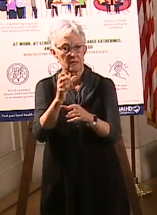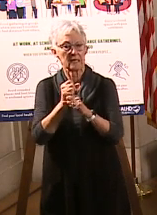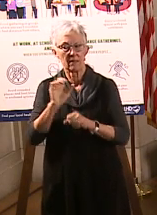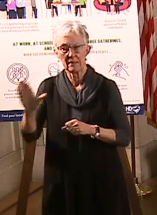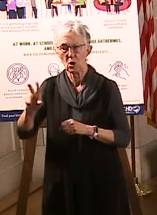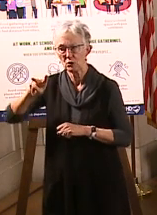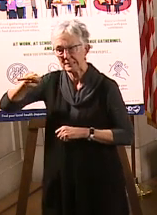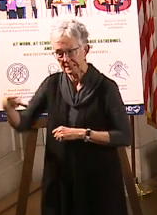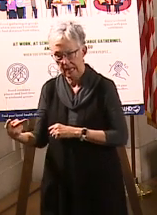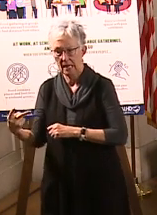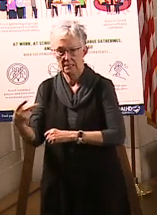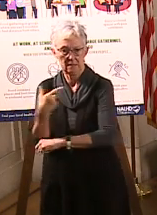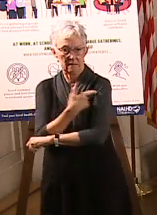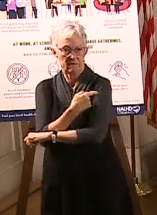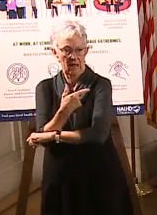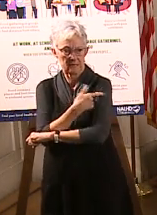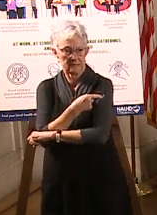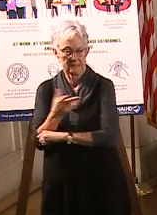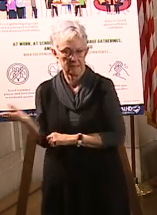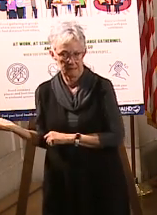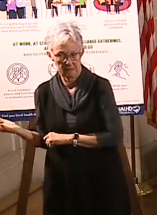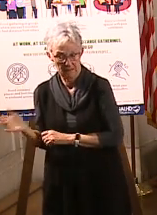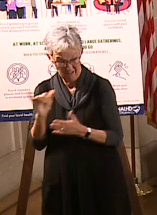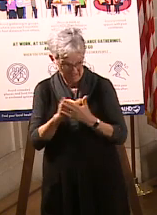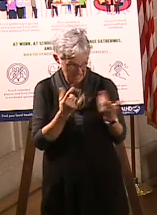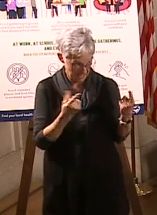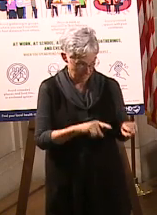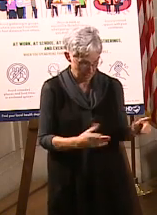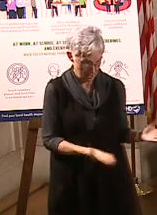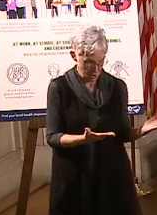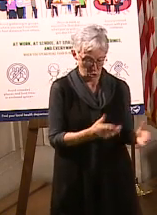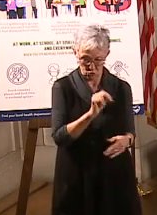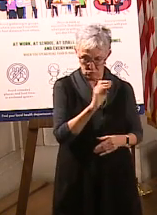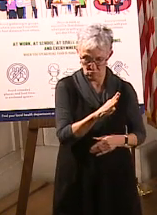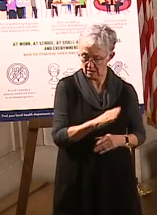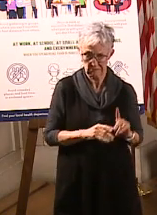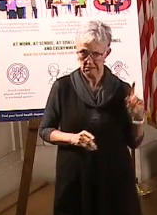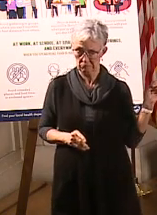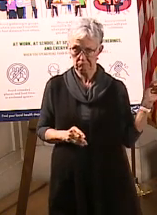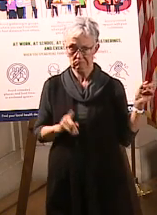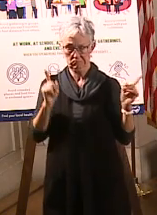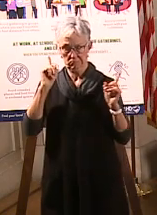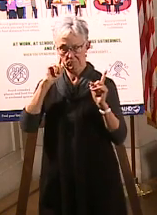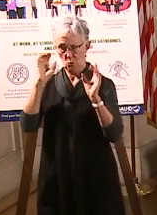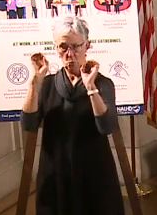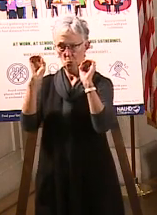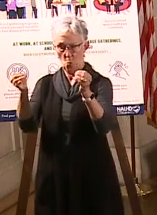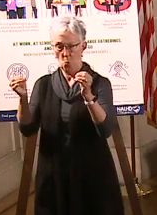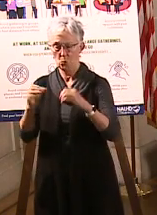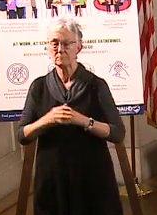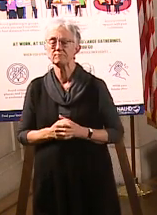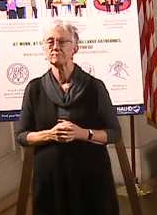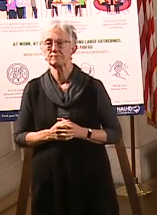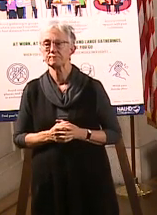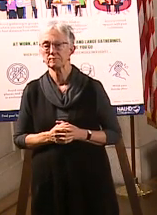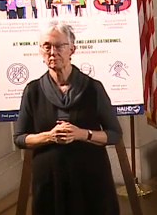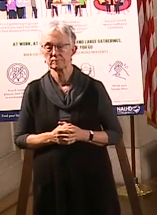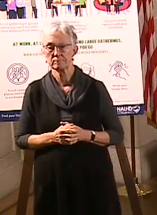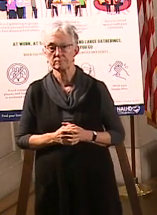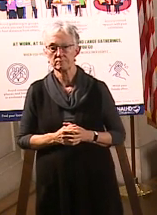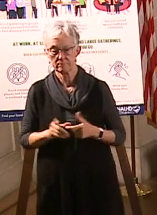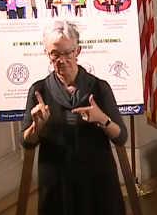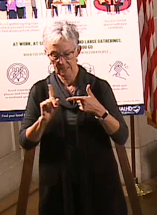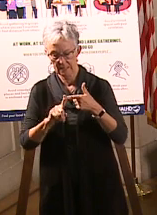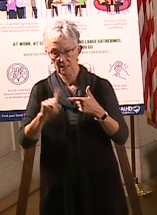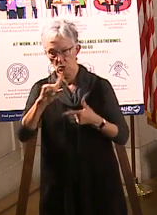regard to those types of problems here in Nebraska, so I don't believe that that's a concern at this point. Her next question is, how long